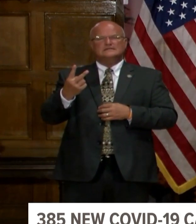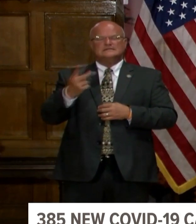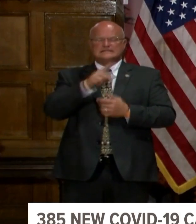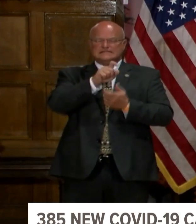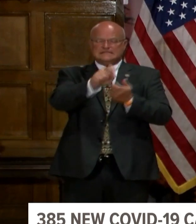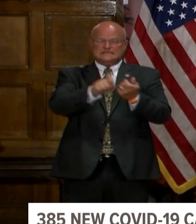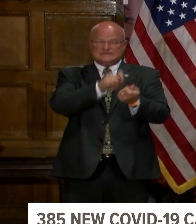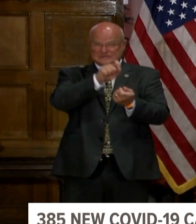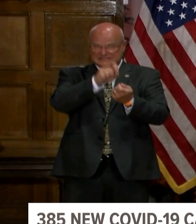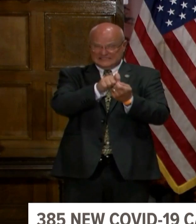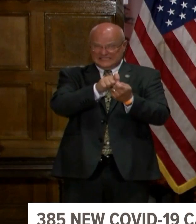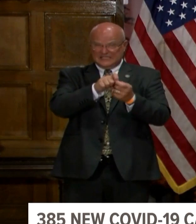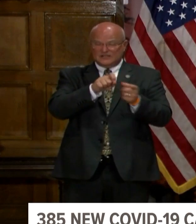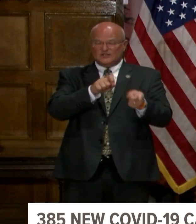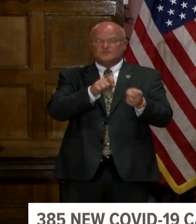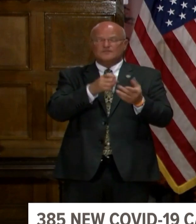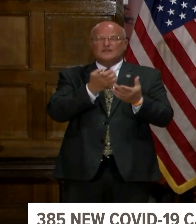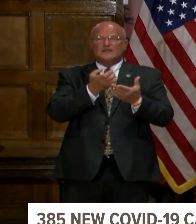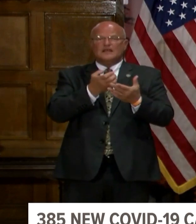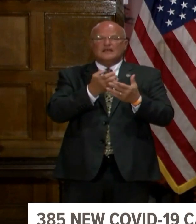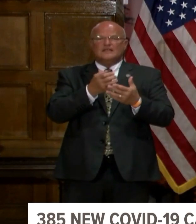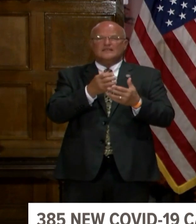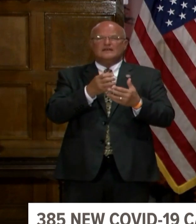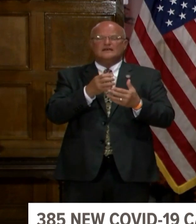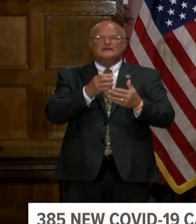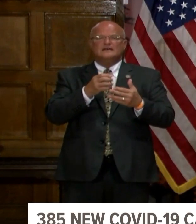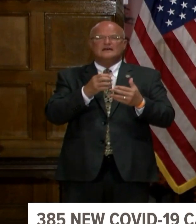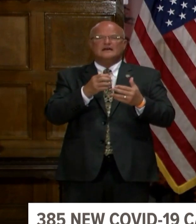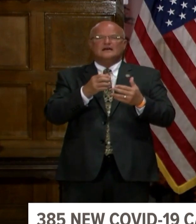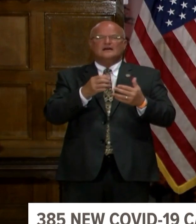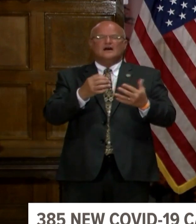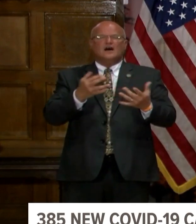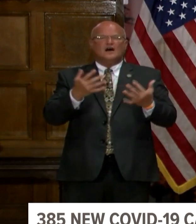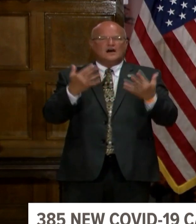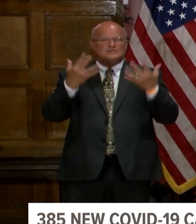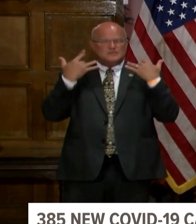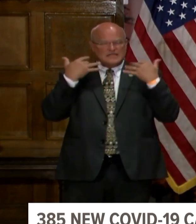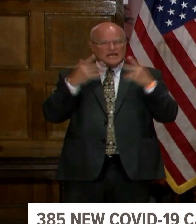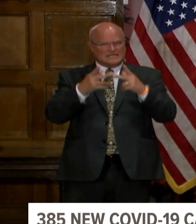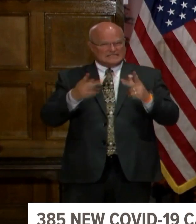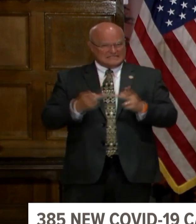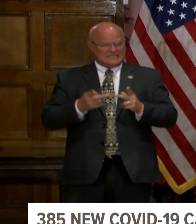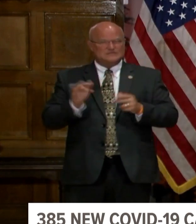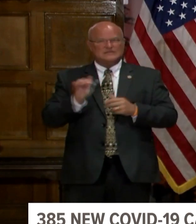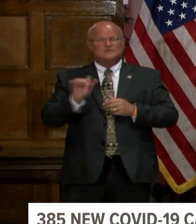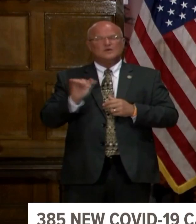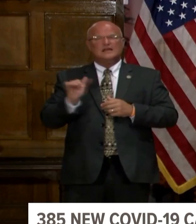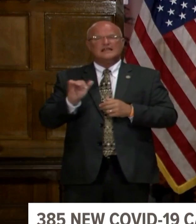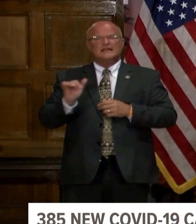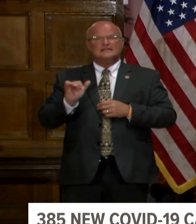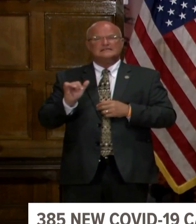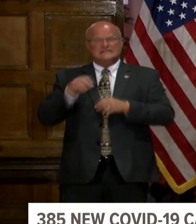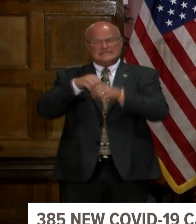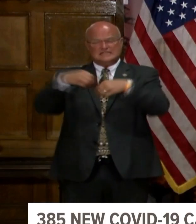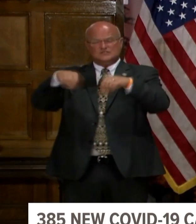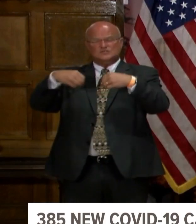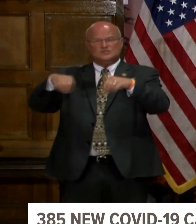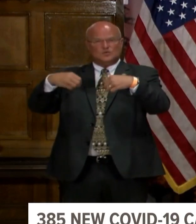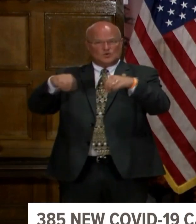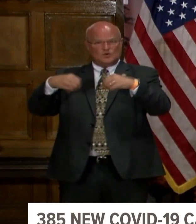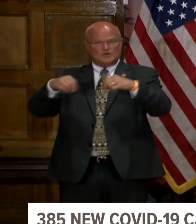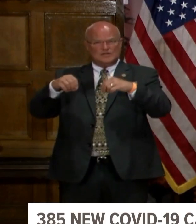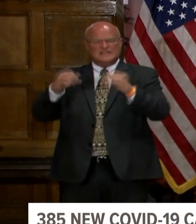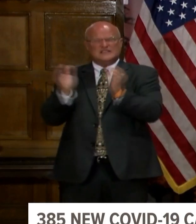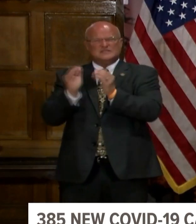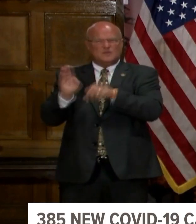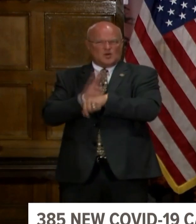in particular, the leisure and hospitality segments, as well as in-store retail in